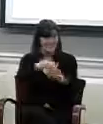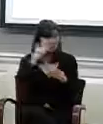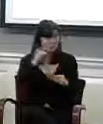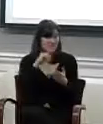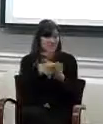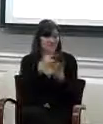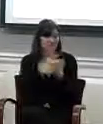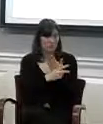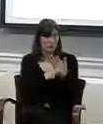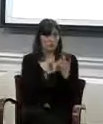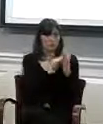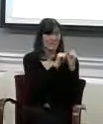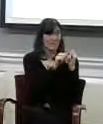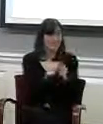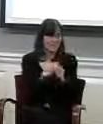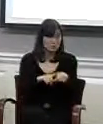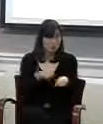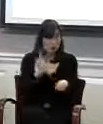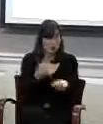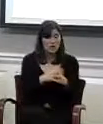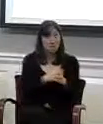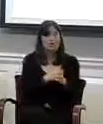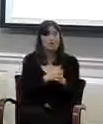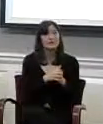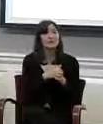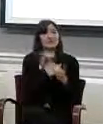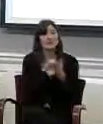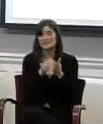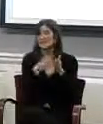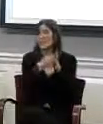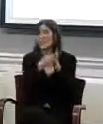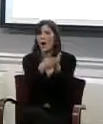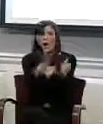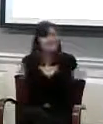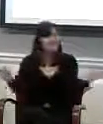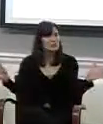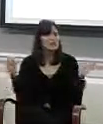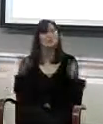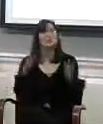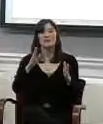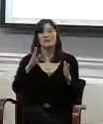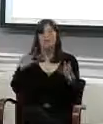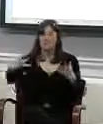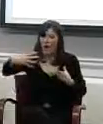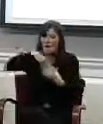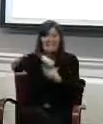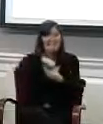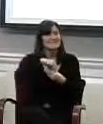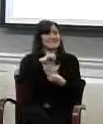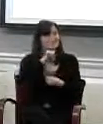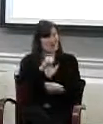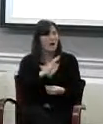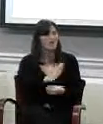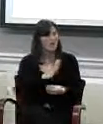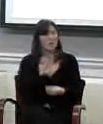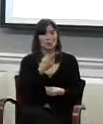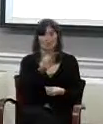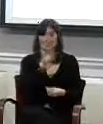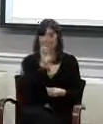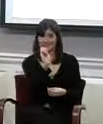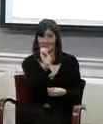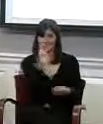longevity. It's currently the most widespread and comprehensive non-formal human rights education program in the